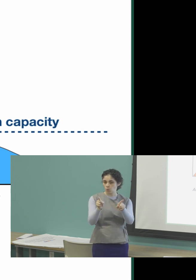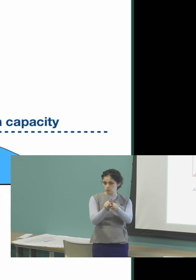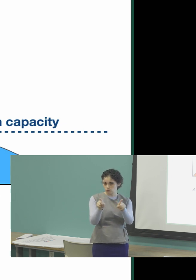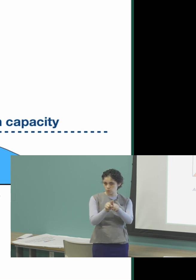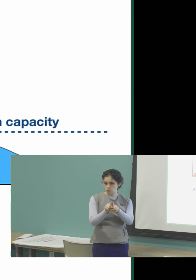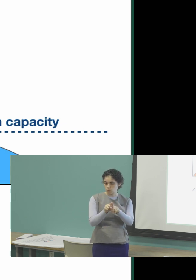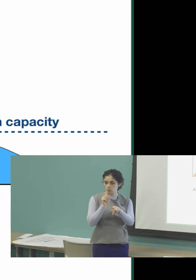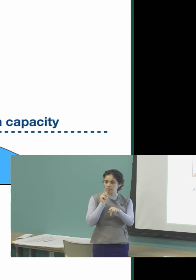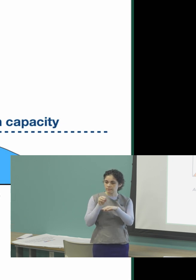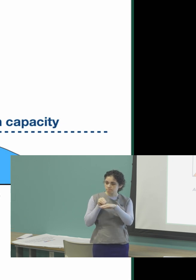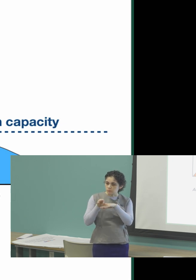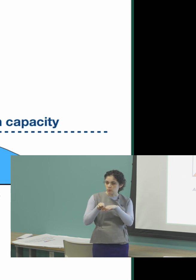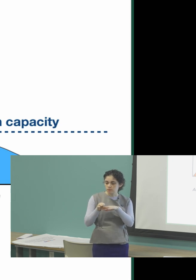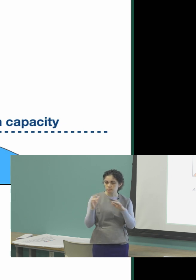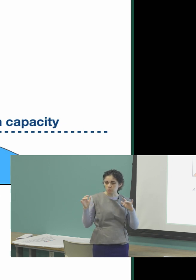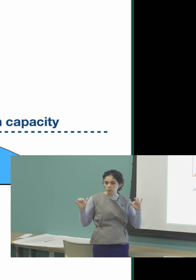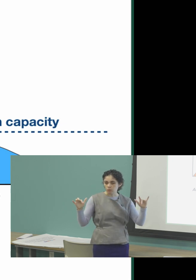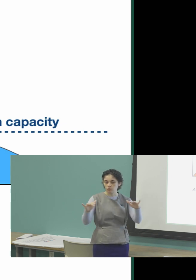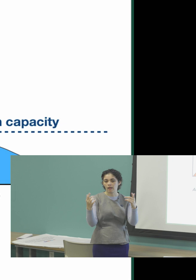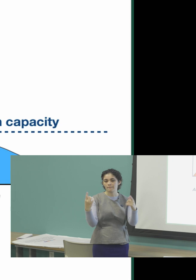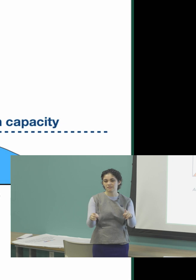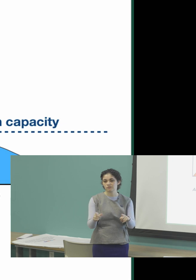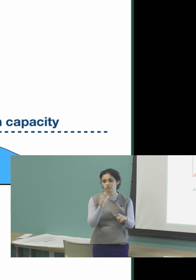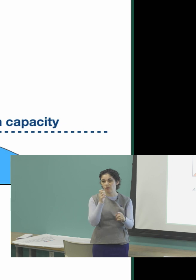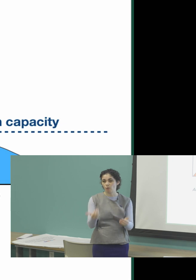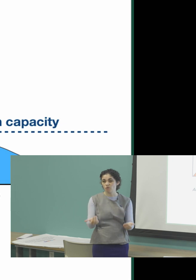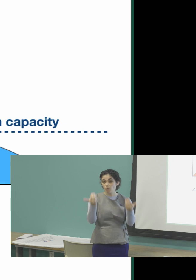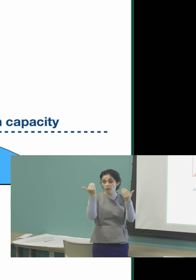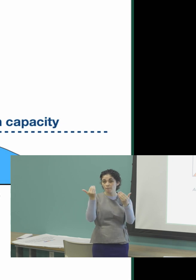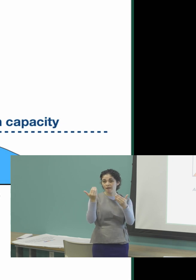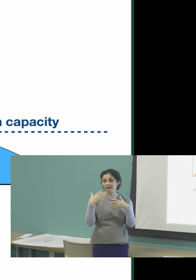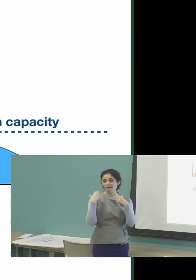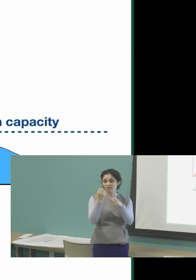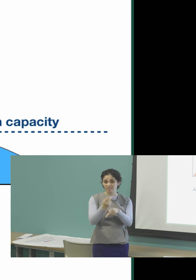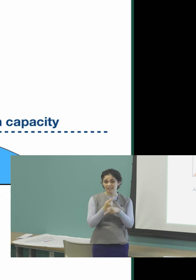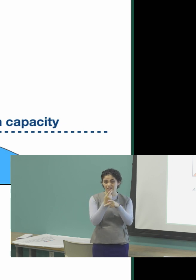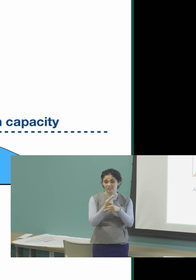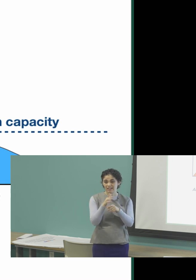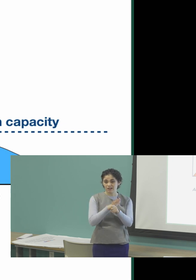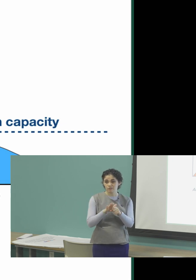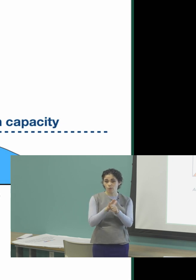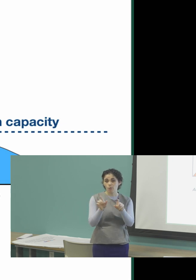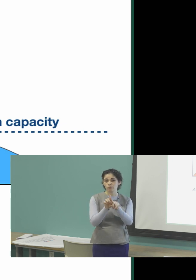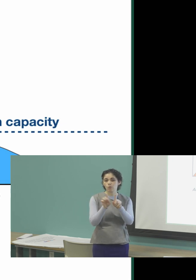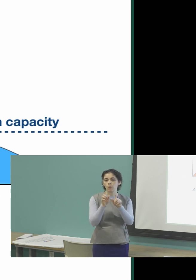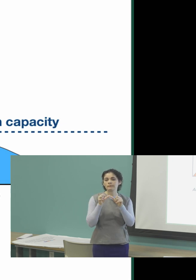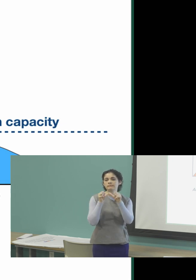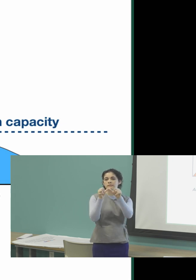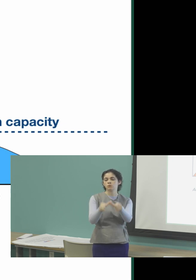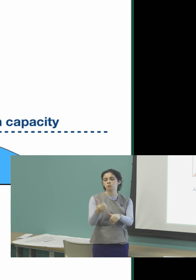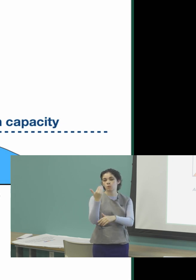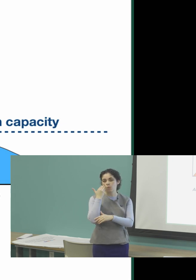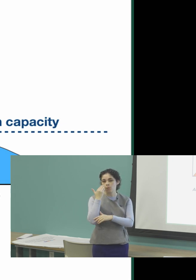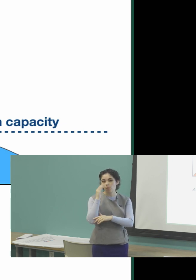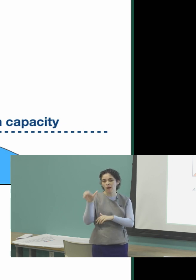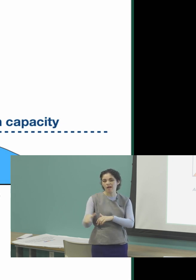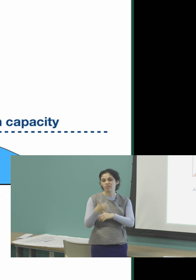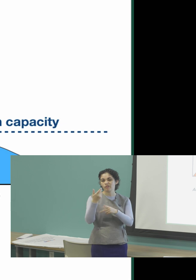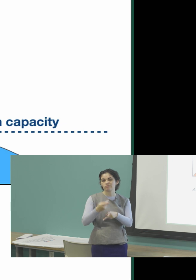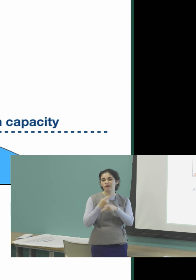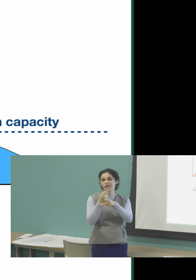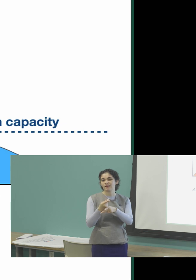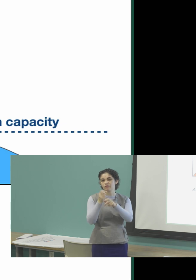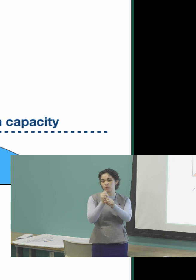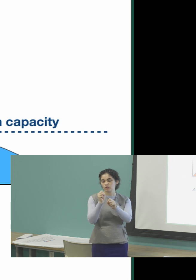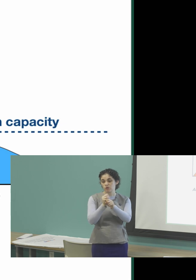about exposures so that we do not overwhelm our healthcare system, particularly as they begin to do other types of